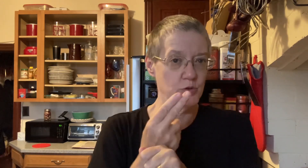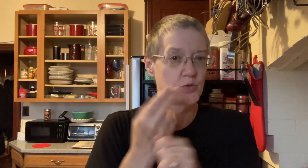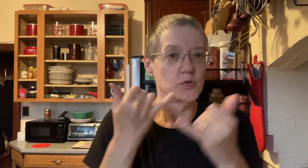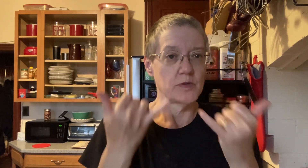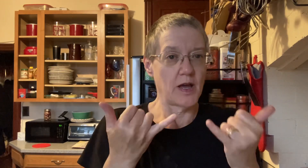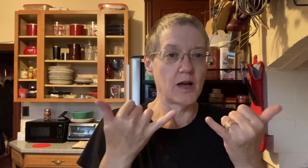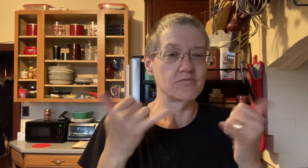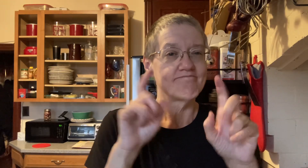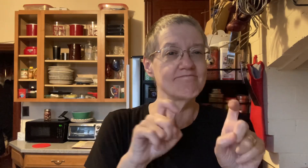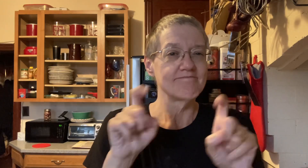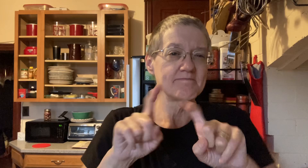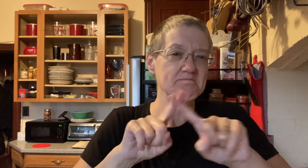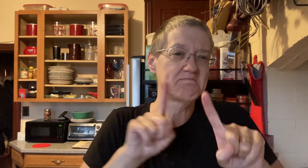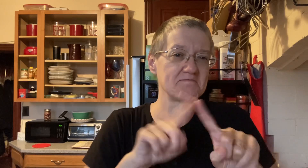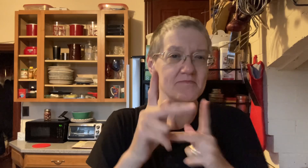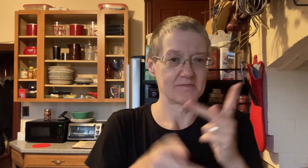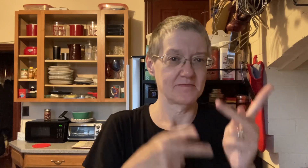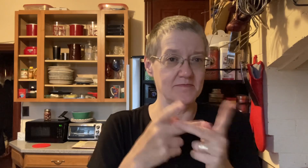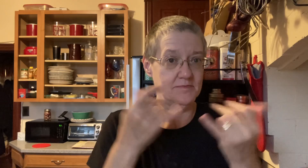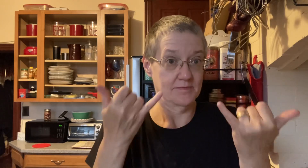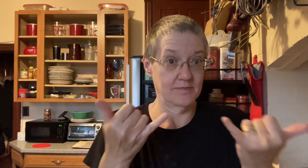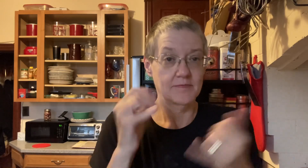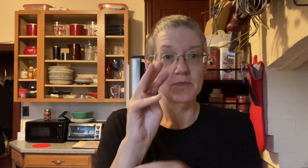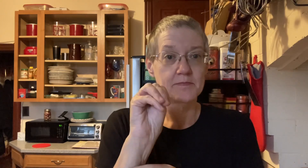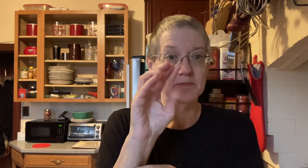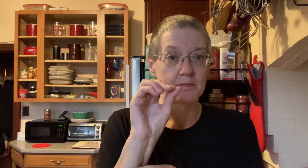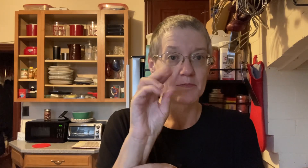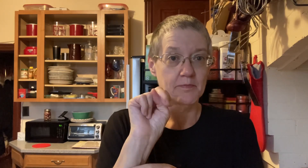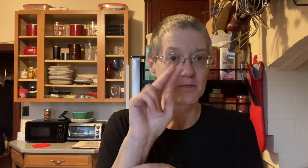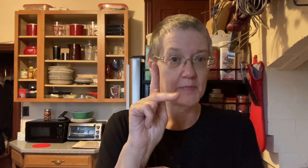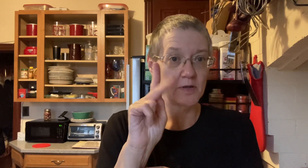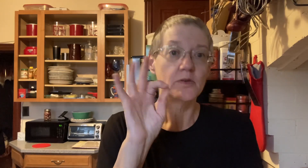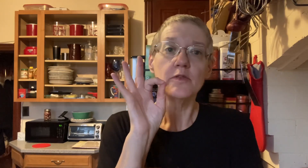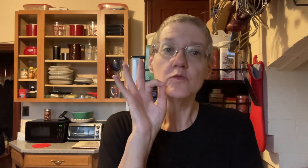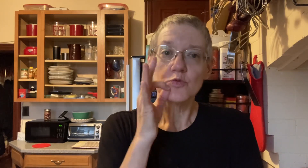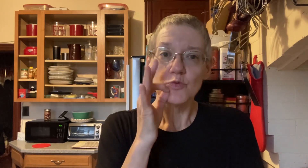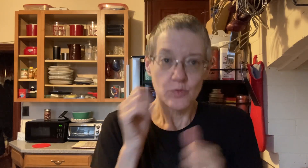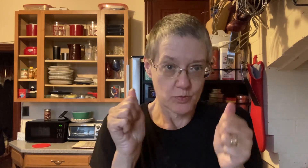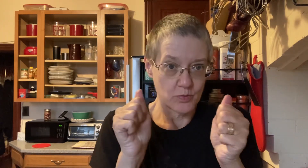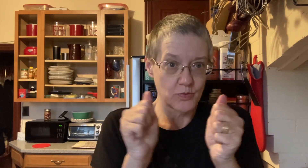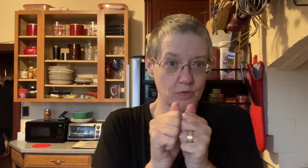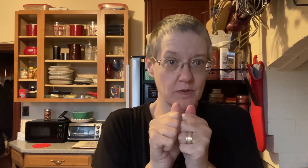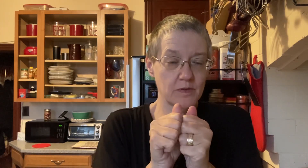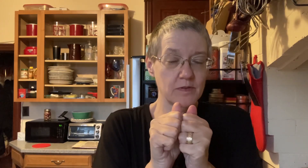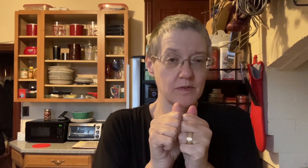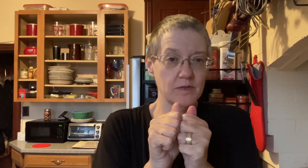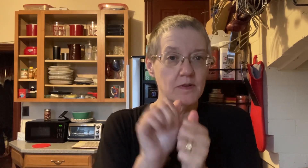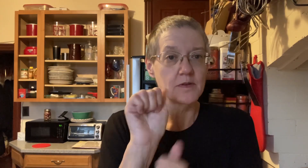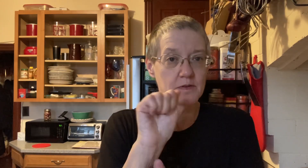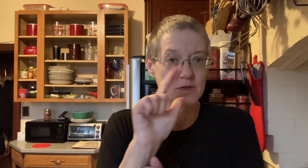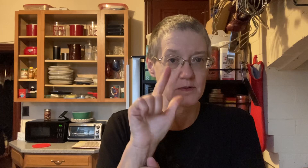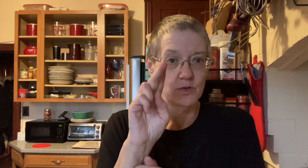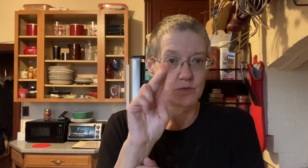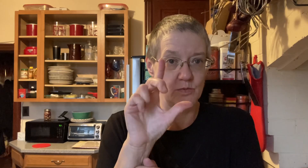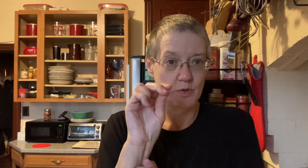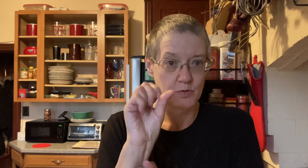and I used to use that a lot. Now I'm testing different kinds of sweeteners, and I'm going to use this monk fruit with allulose.